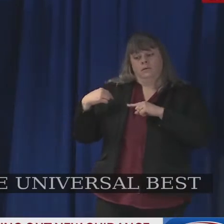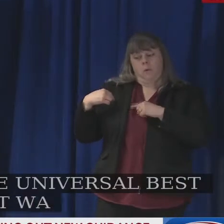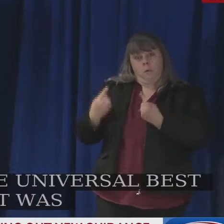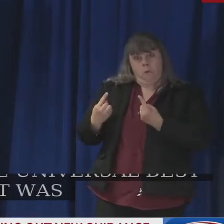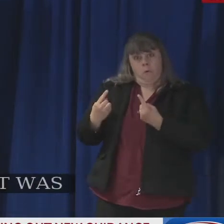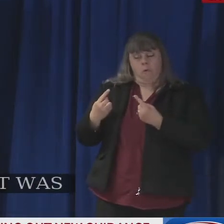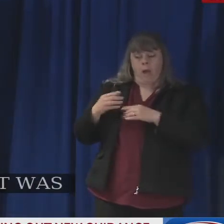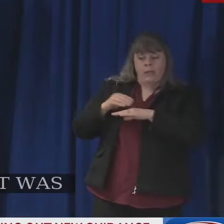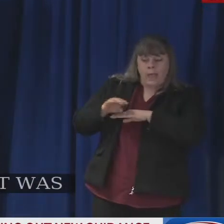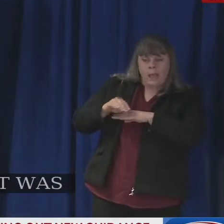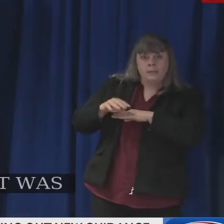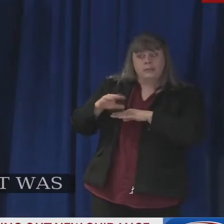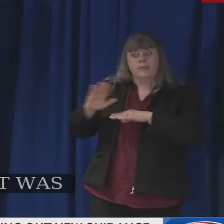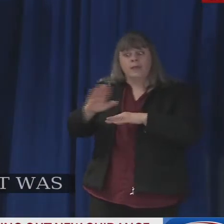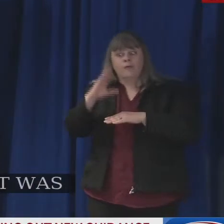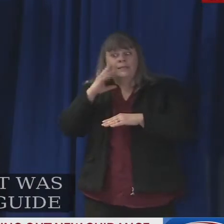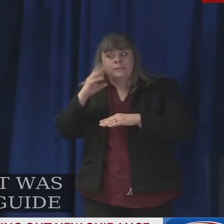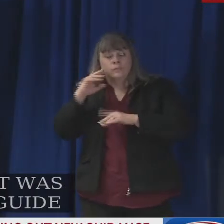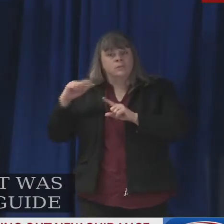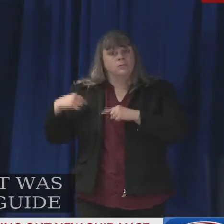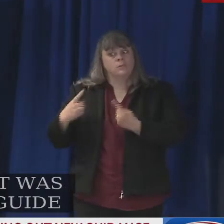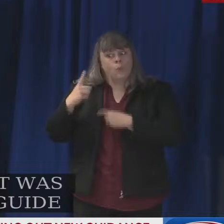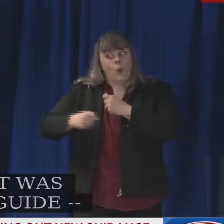for schools to draw upon is out there.